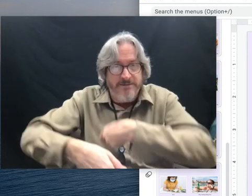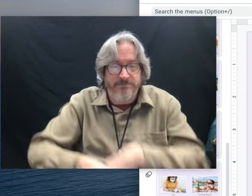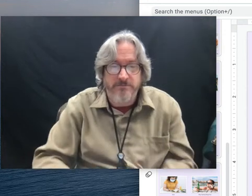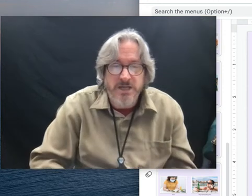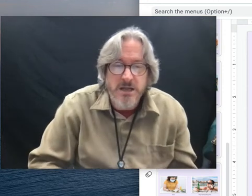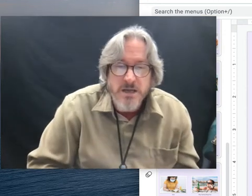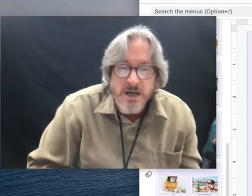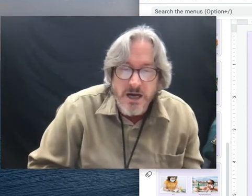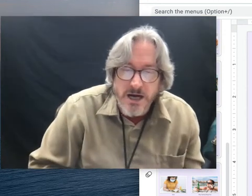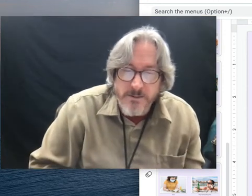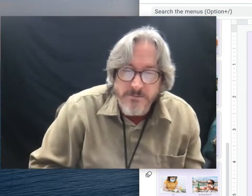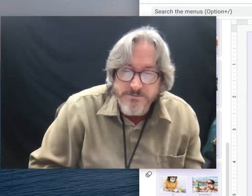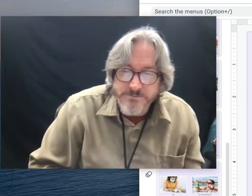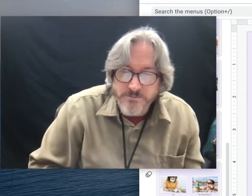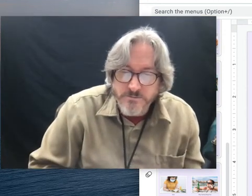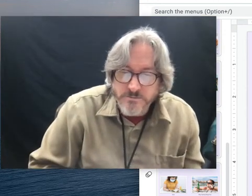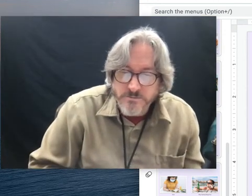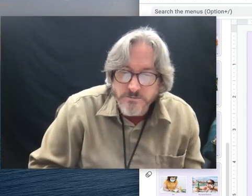with that.